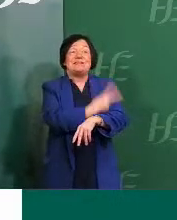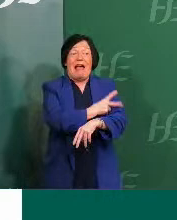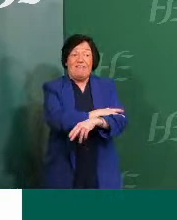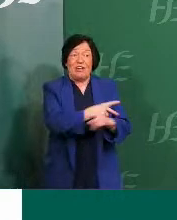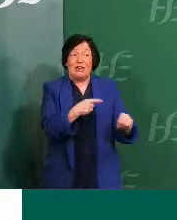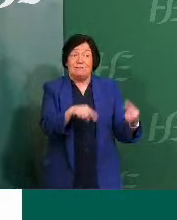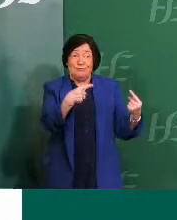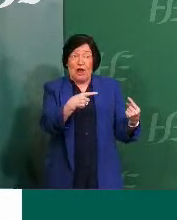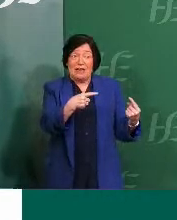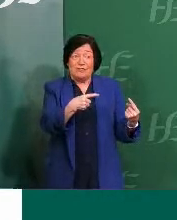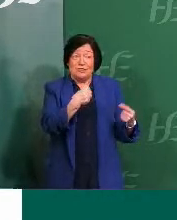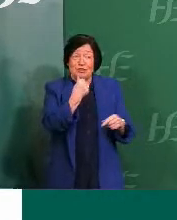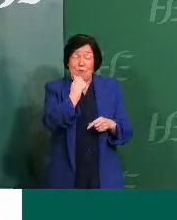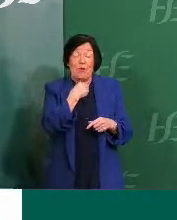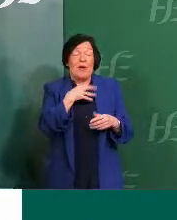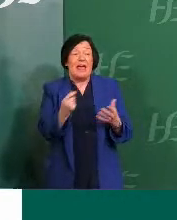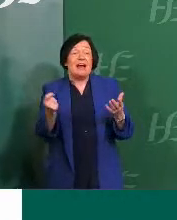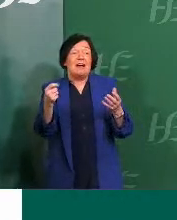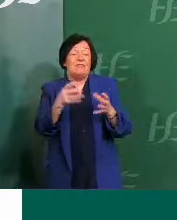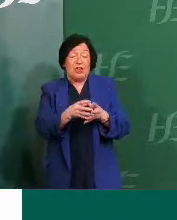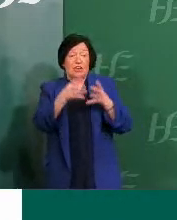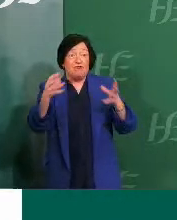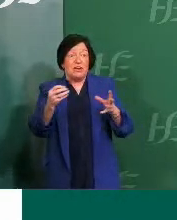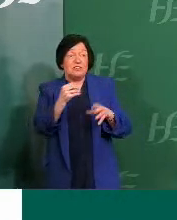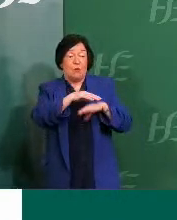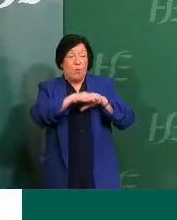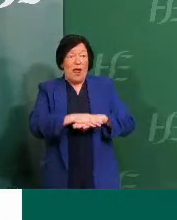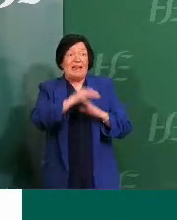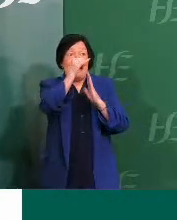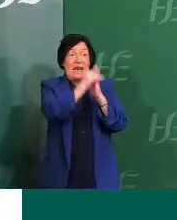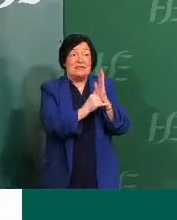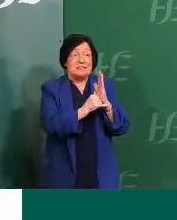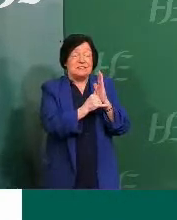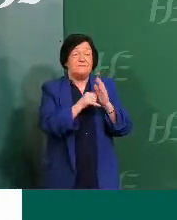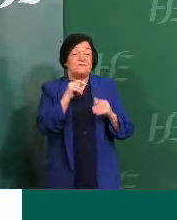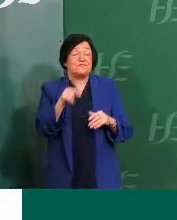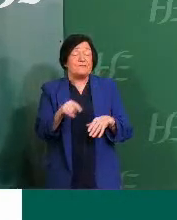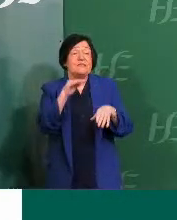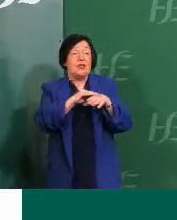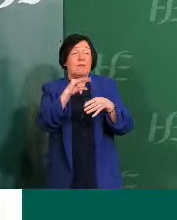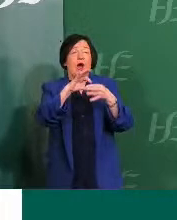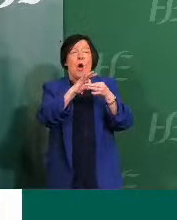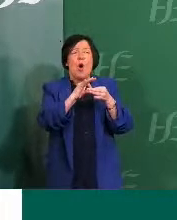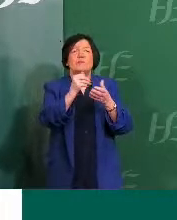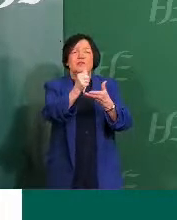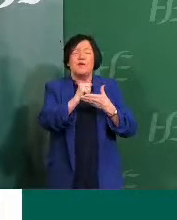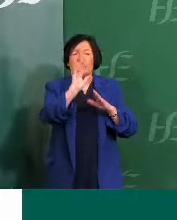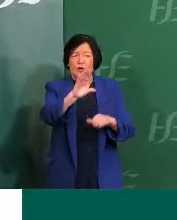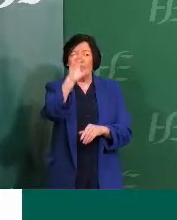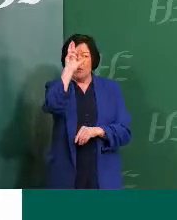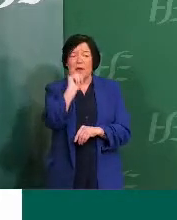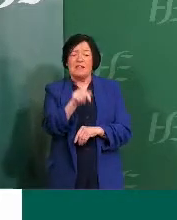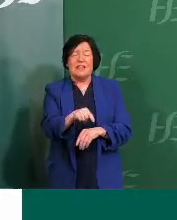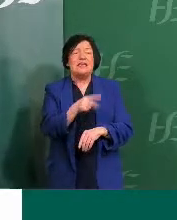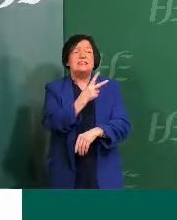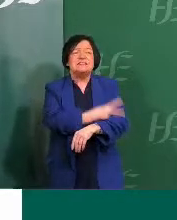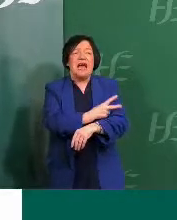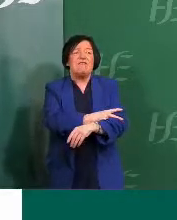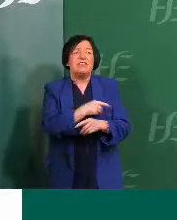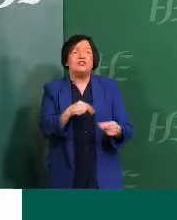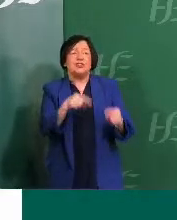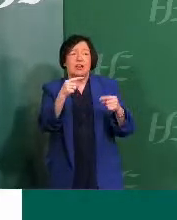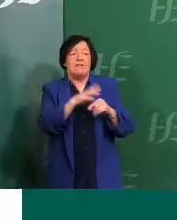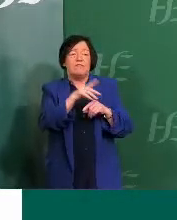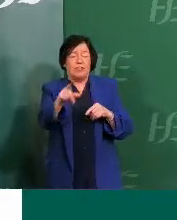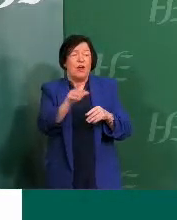challenges. We have increased waiting lists. I'll come to those in a minute. Our impact on home support. And again, we have to remember that these staffing challenges are